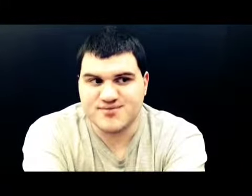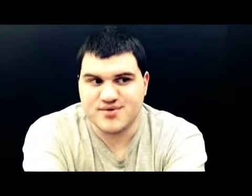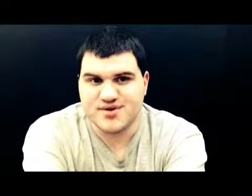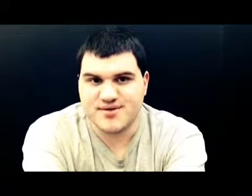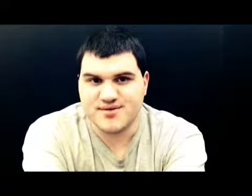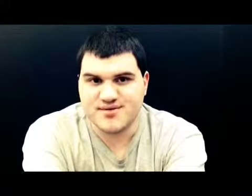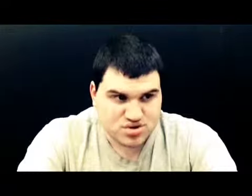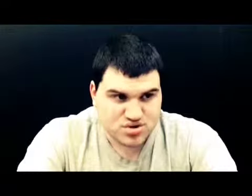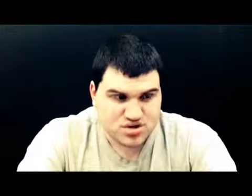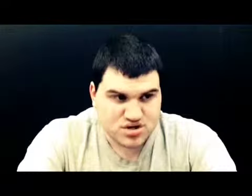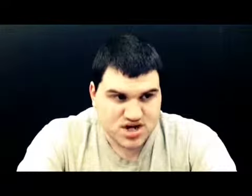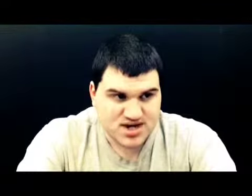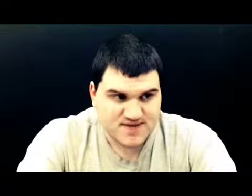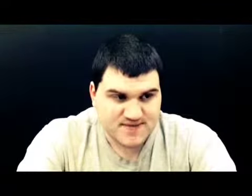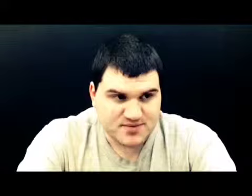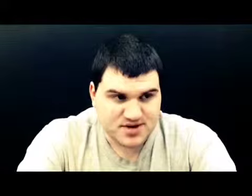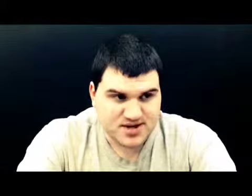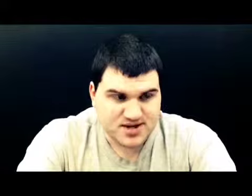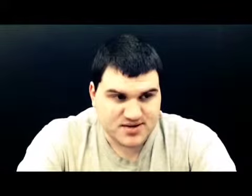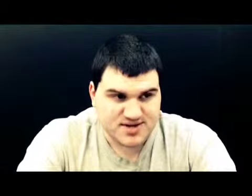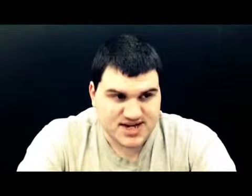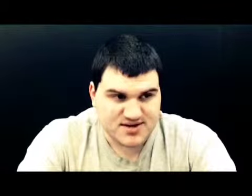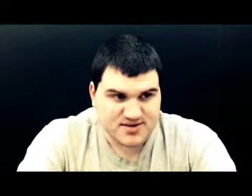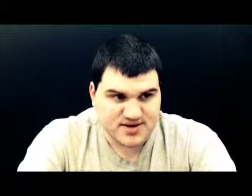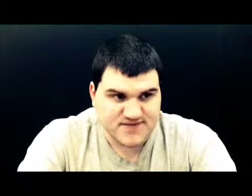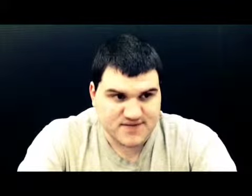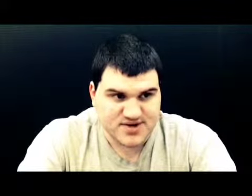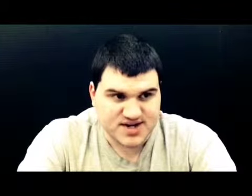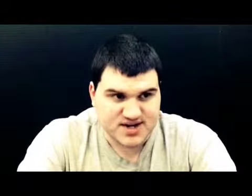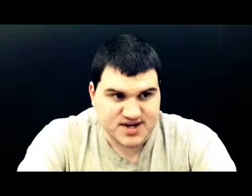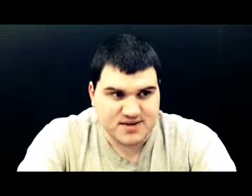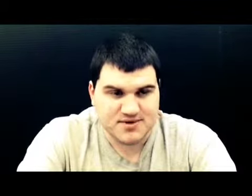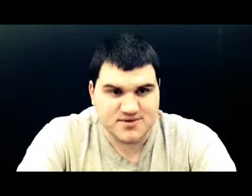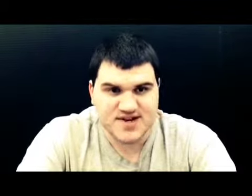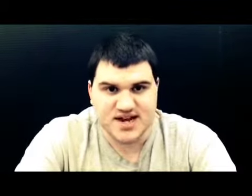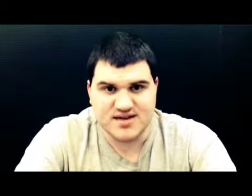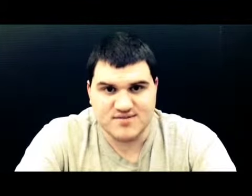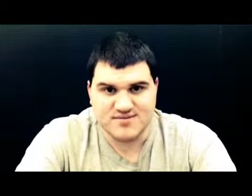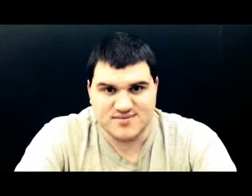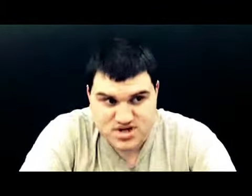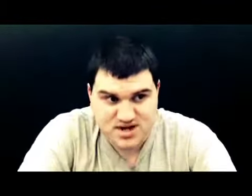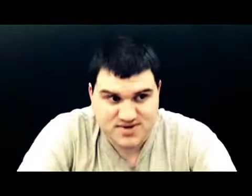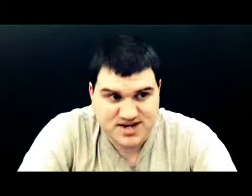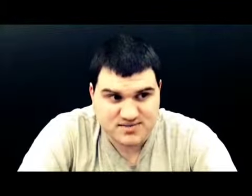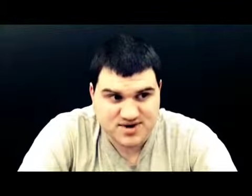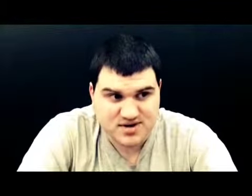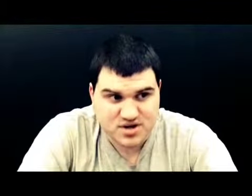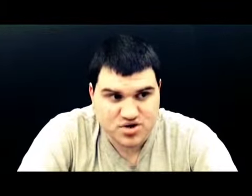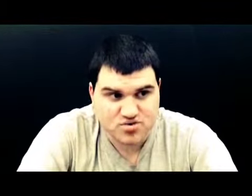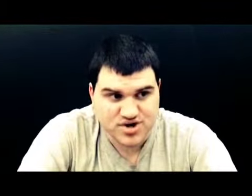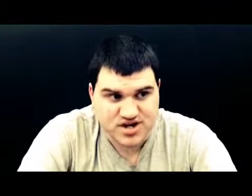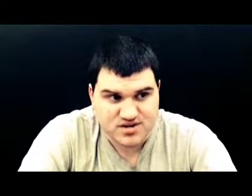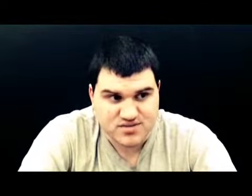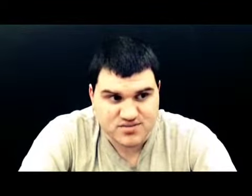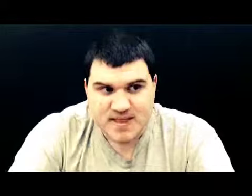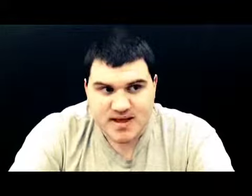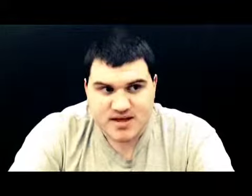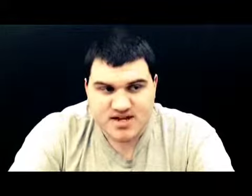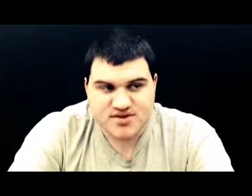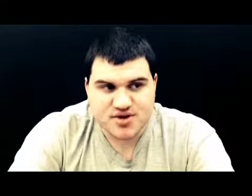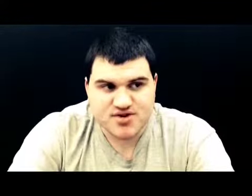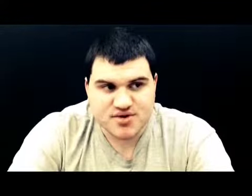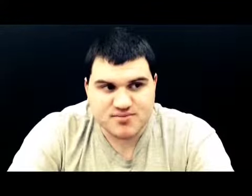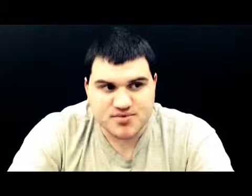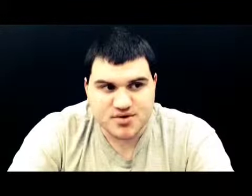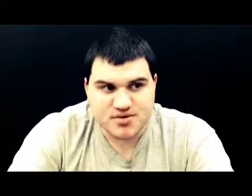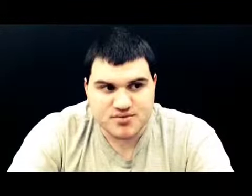Welcome to the stage report. Today is February 13, 2014. I'm your host, Hayne. Today we're talking about Go Green.